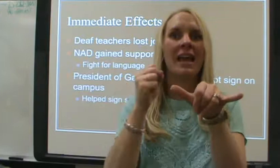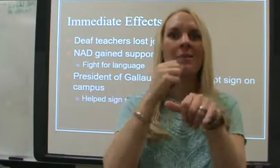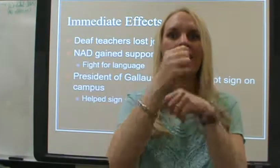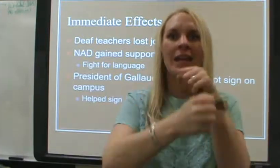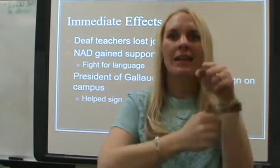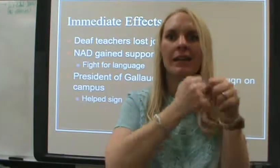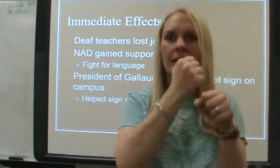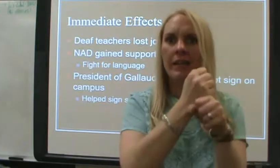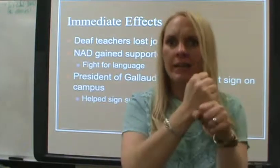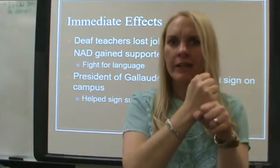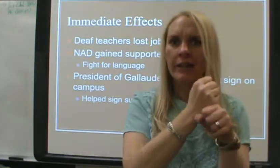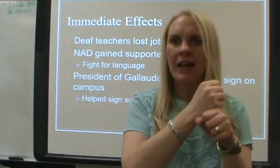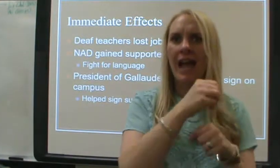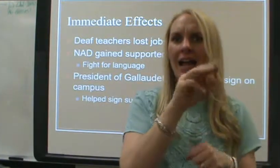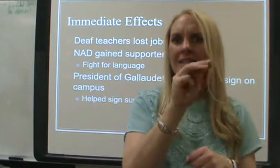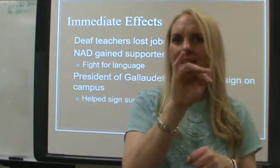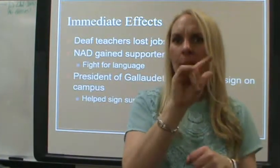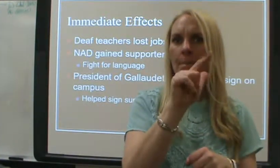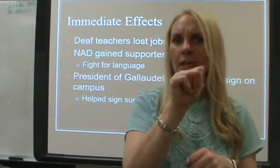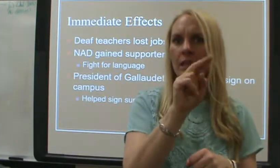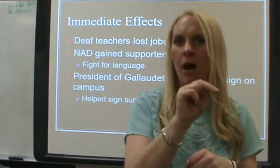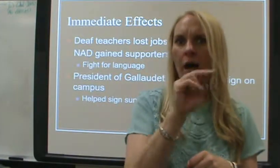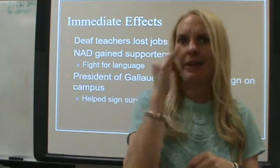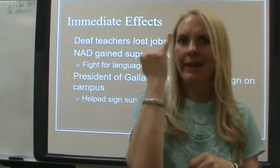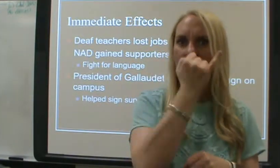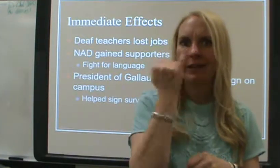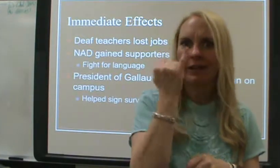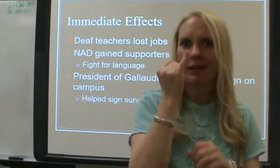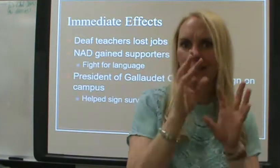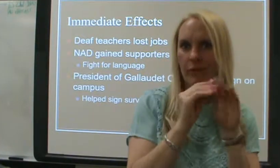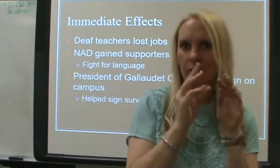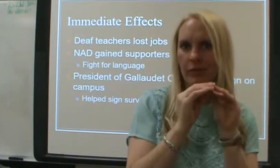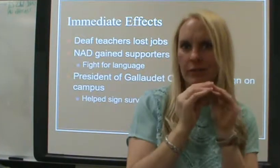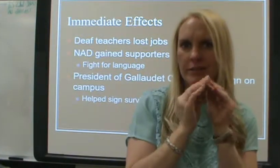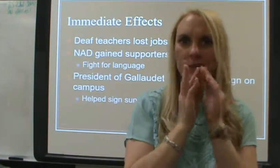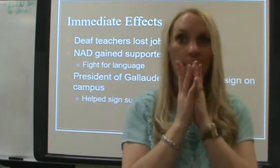same year as Milan, Italy conference.